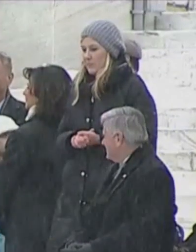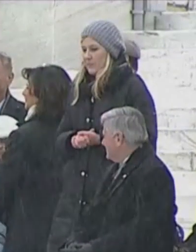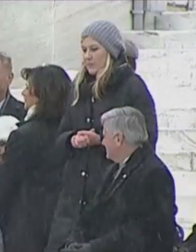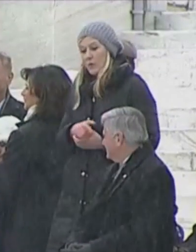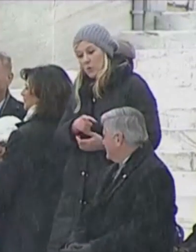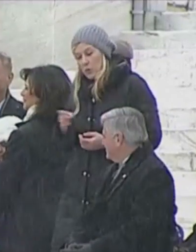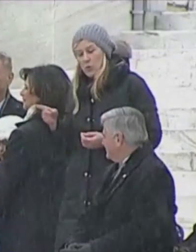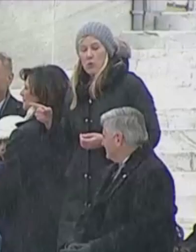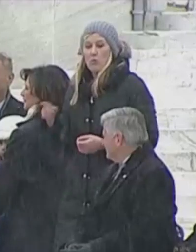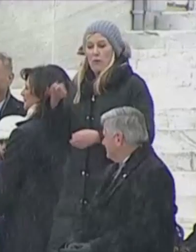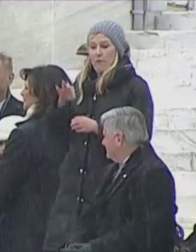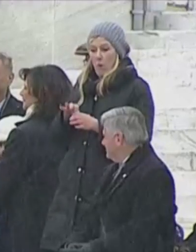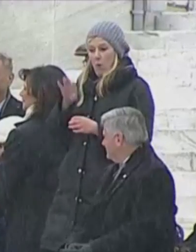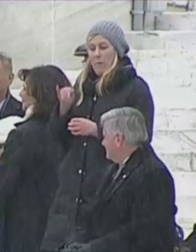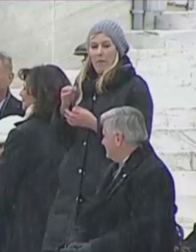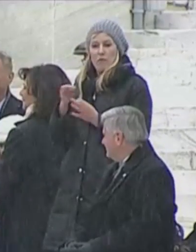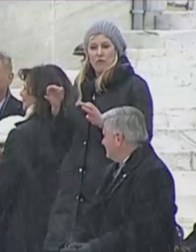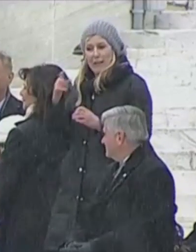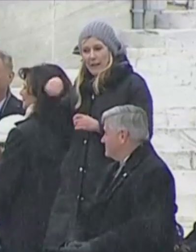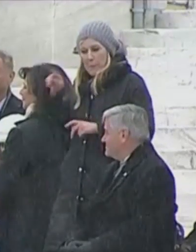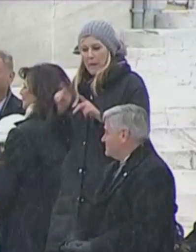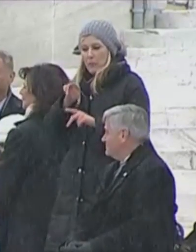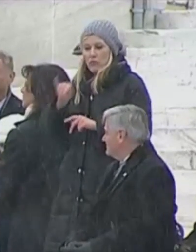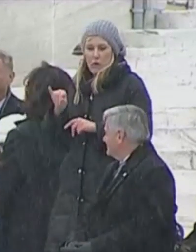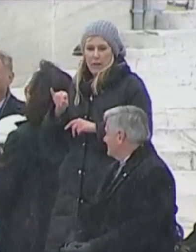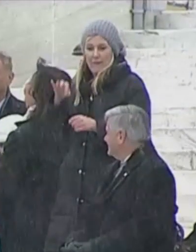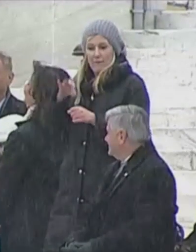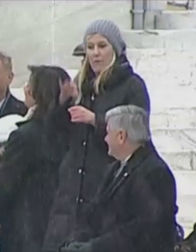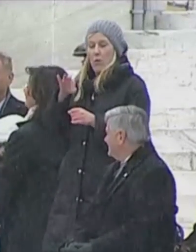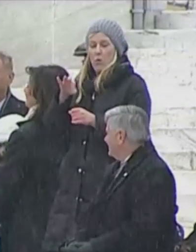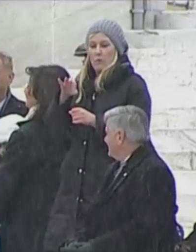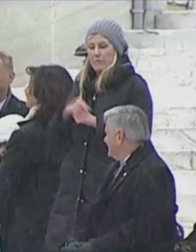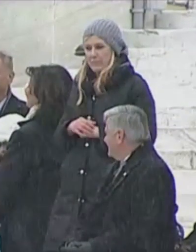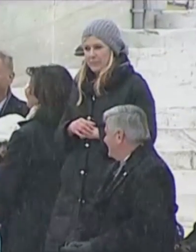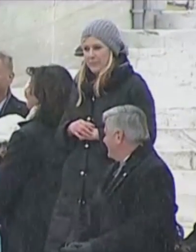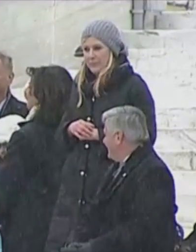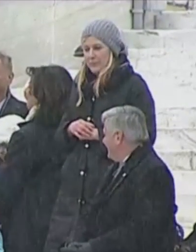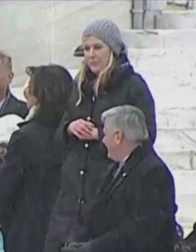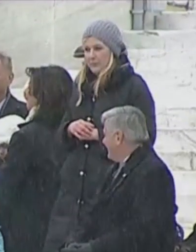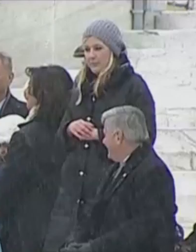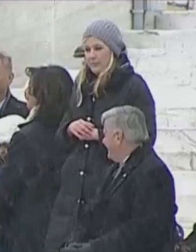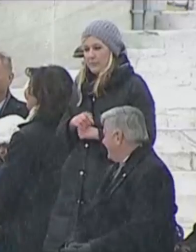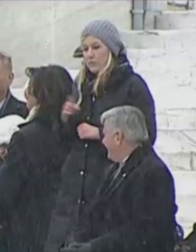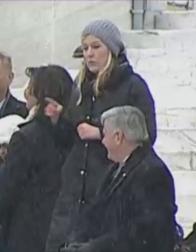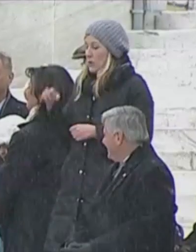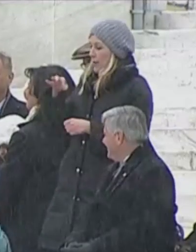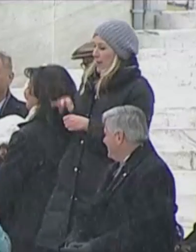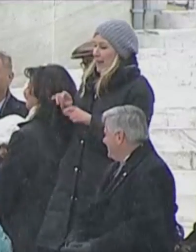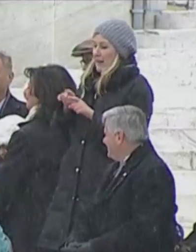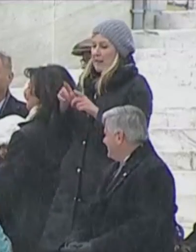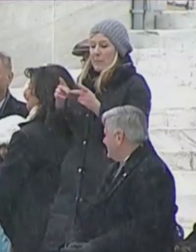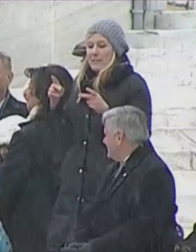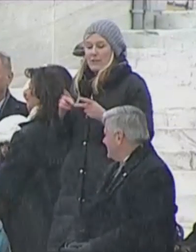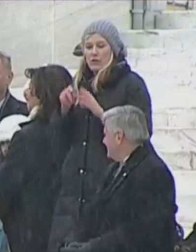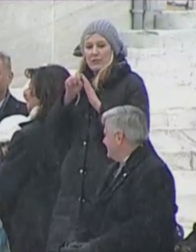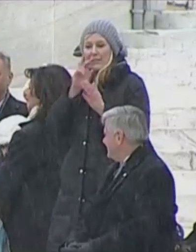You being by the free vote of the electors of this state of Rhode Island and Providence Plantations, elected unto the place of